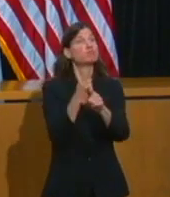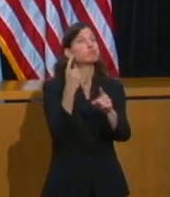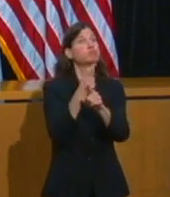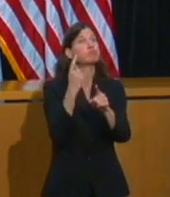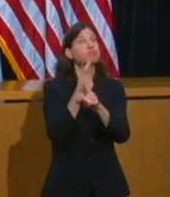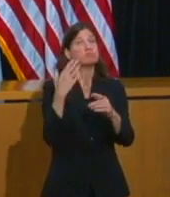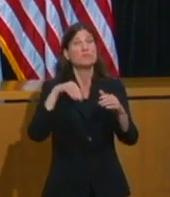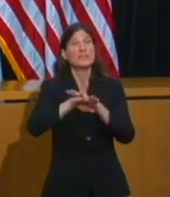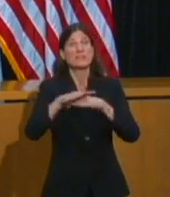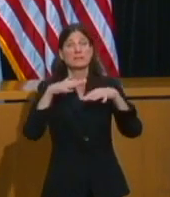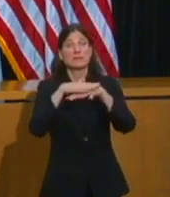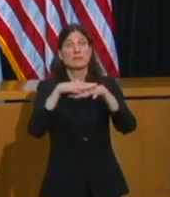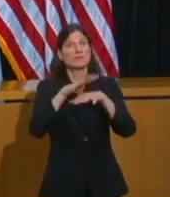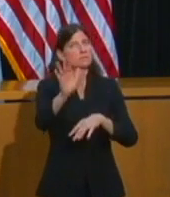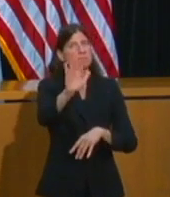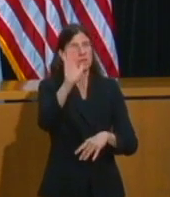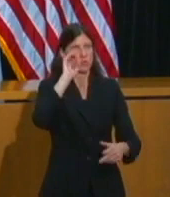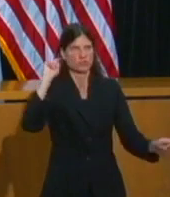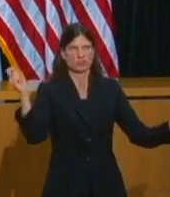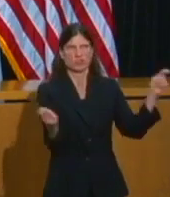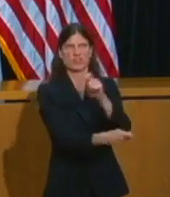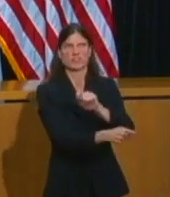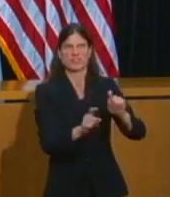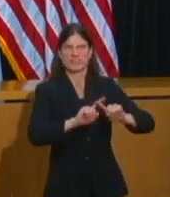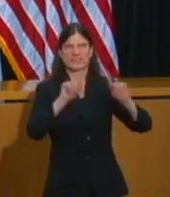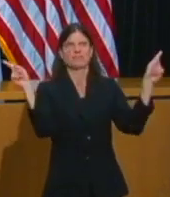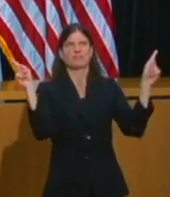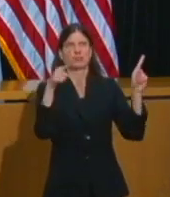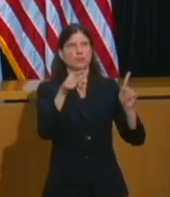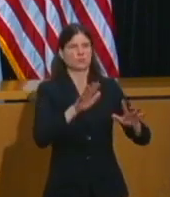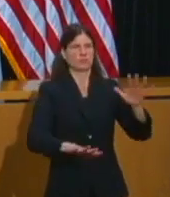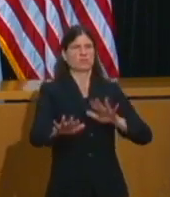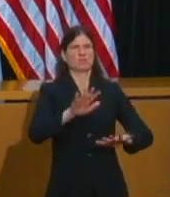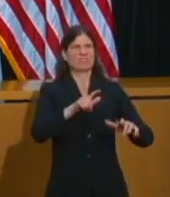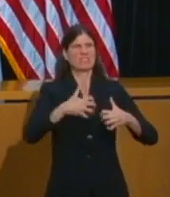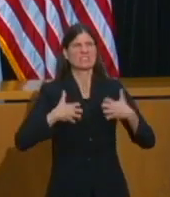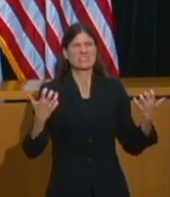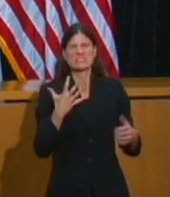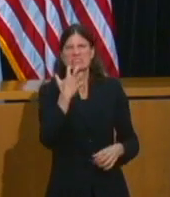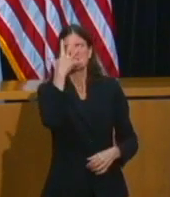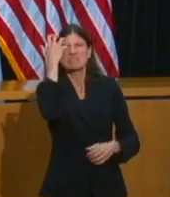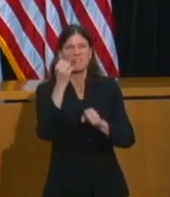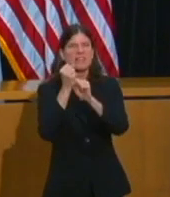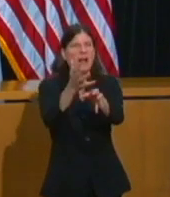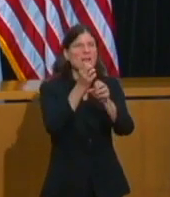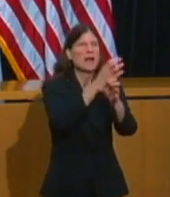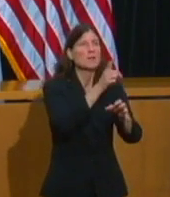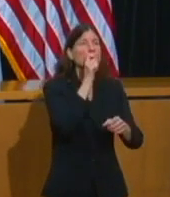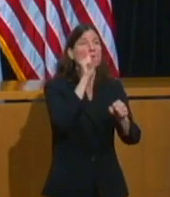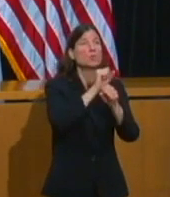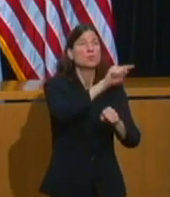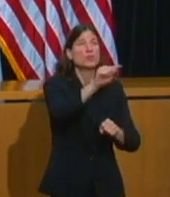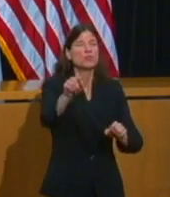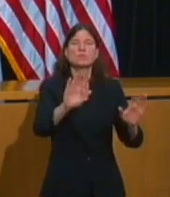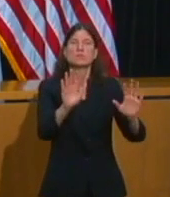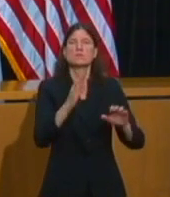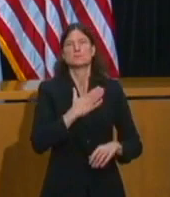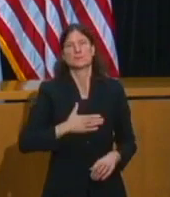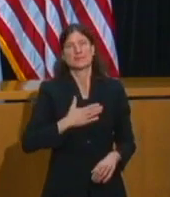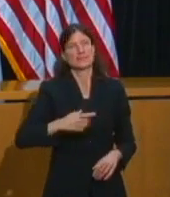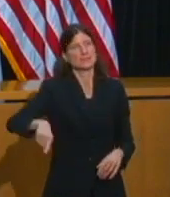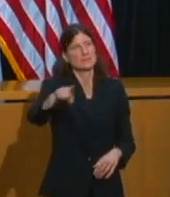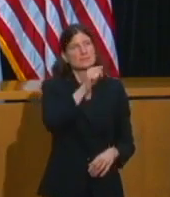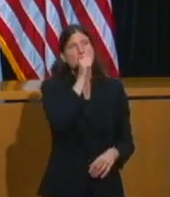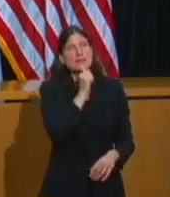retailers, their workers, and with your fellow patrons. The protocols and adjustments to business models that this crisis demands are